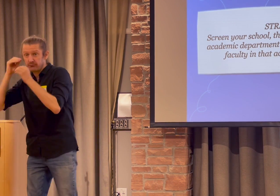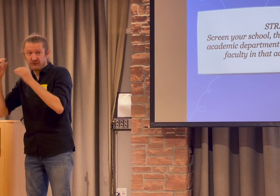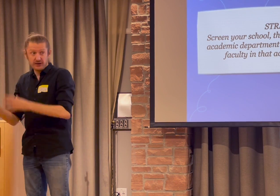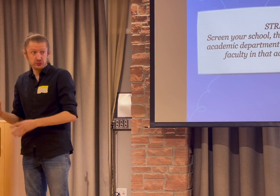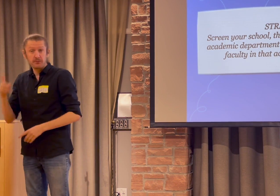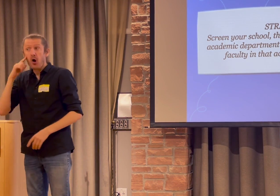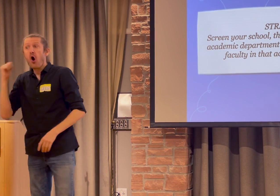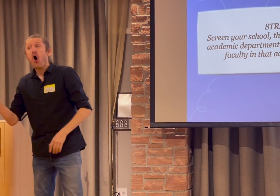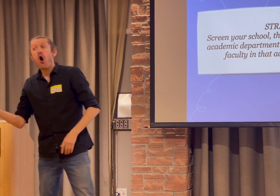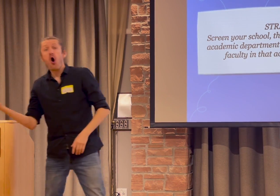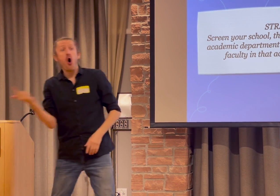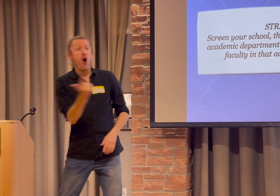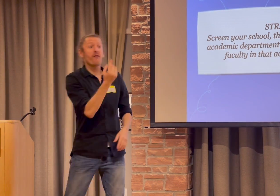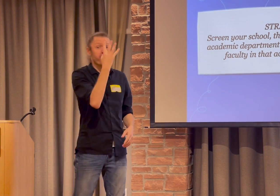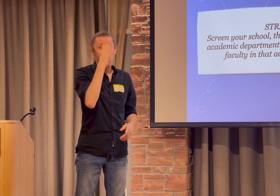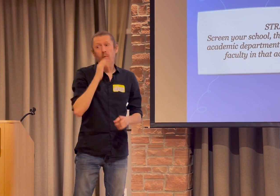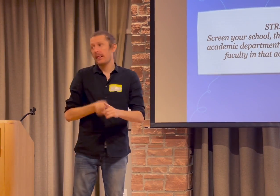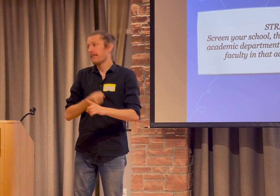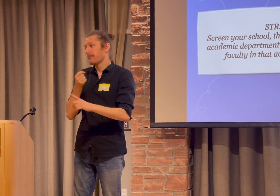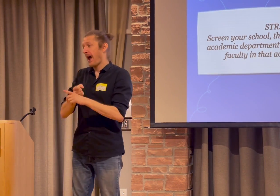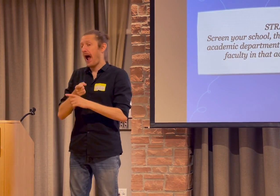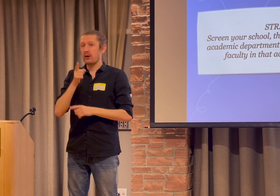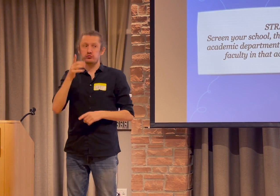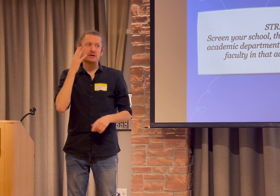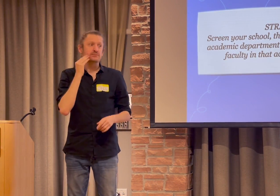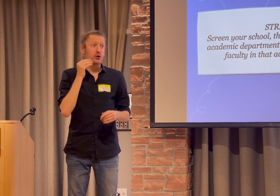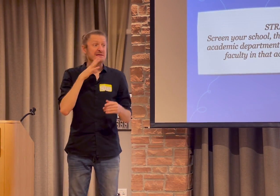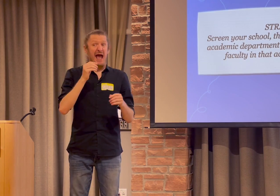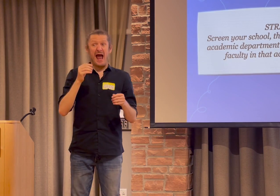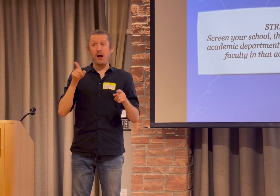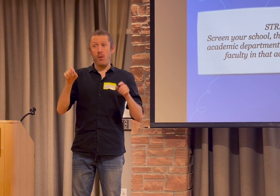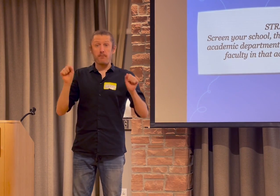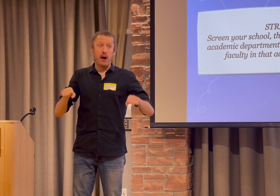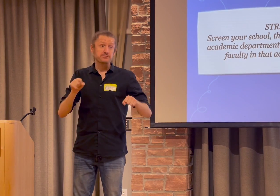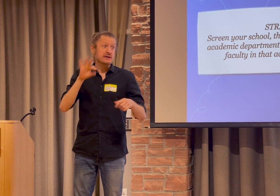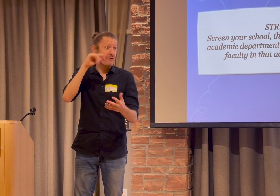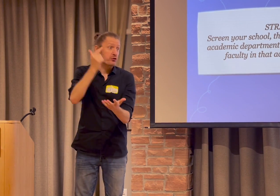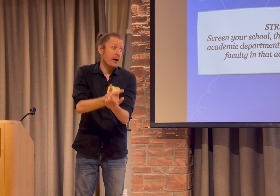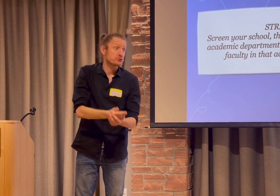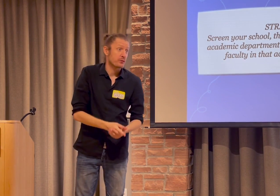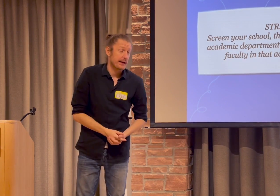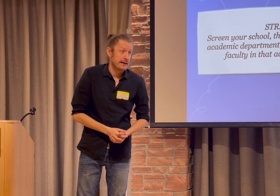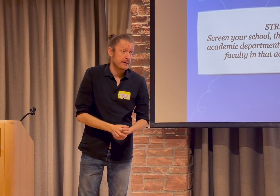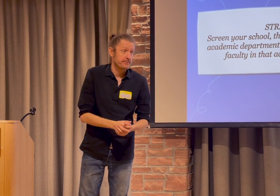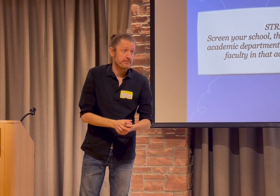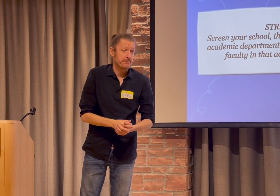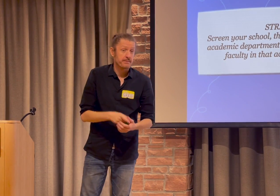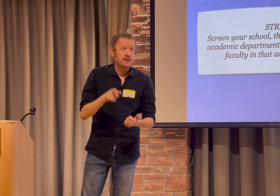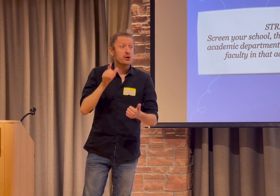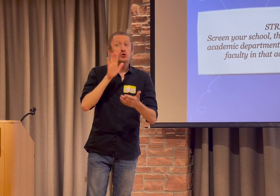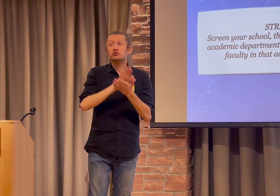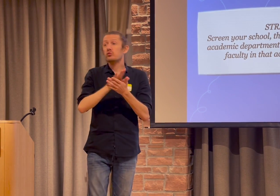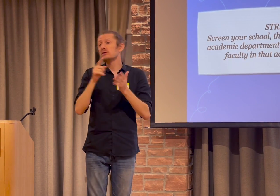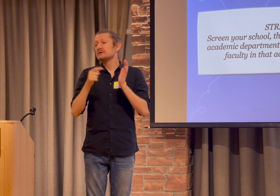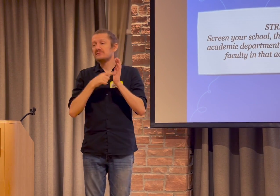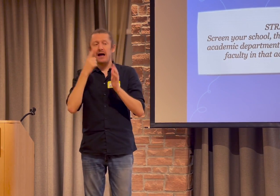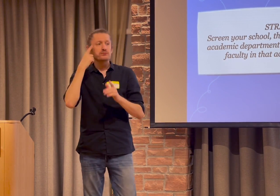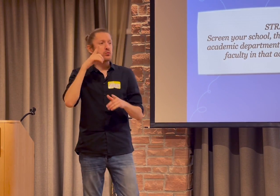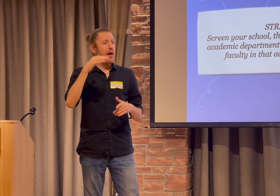services departments, their departments for your major, and the professors. All 4 of those will significantly impact